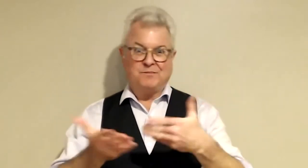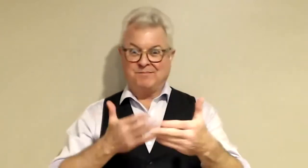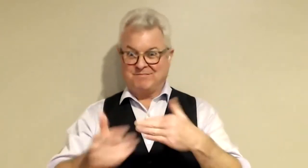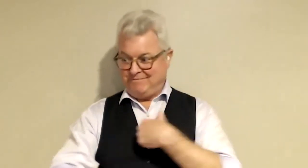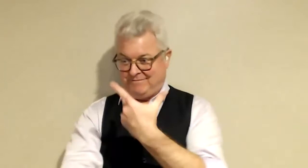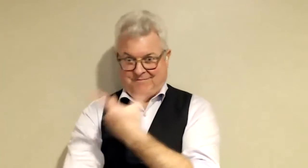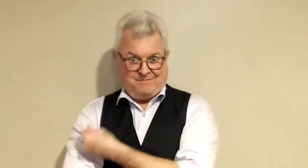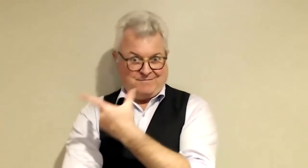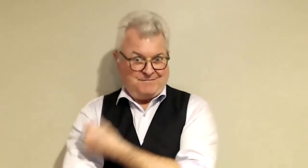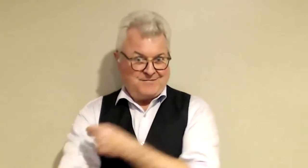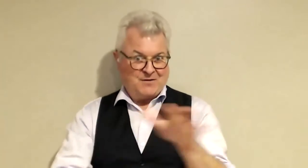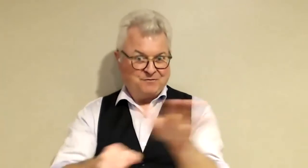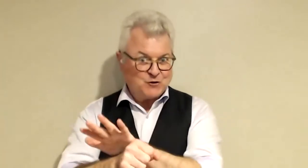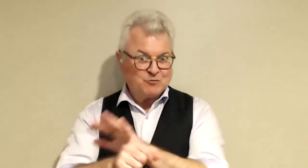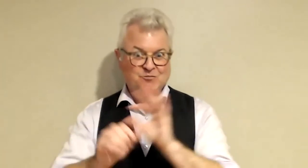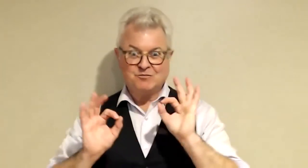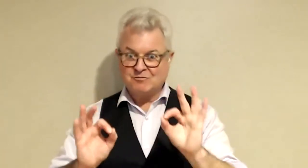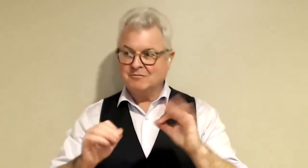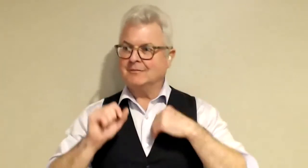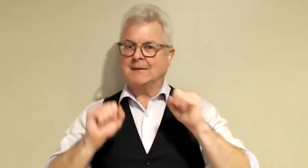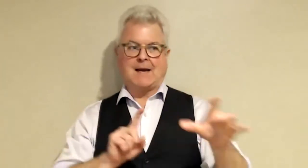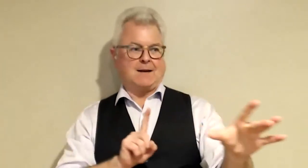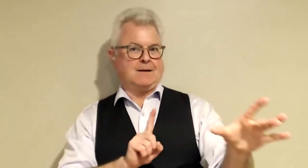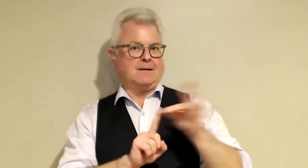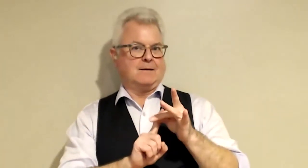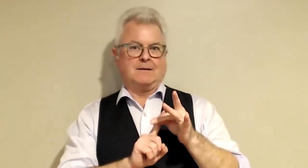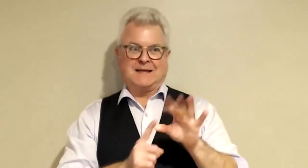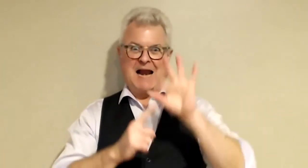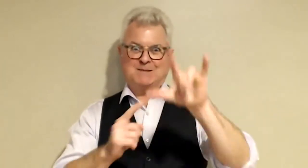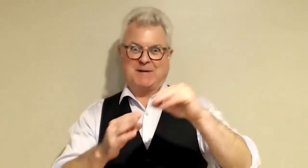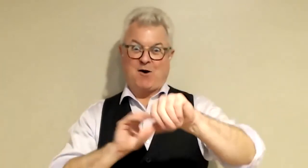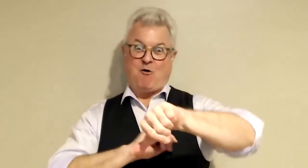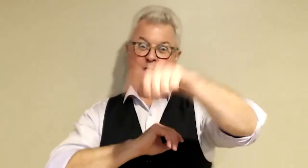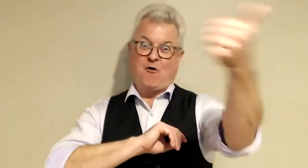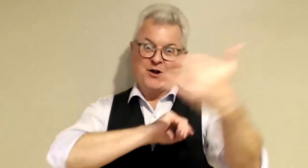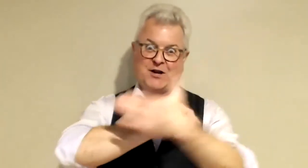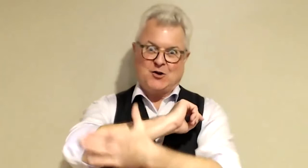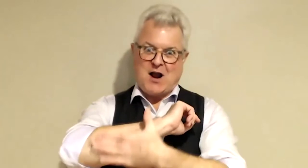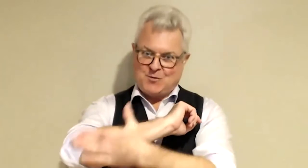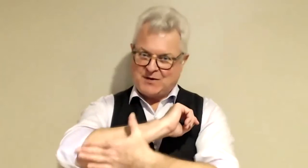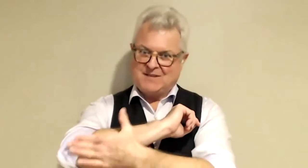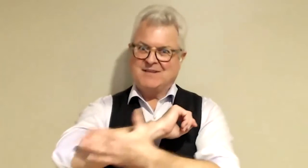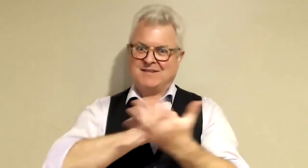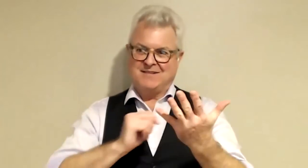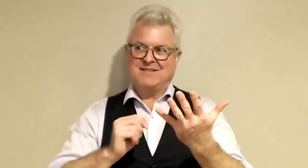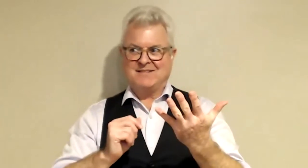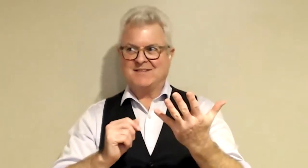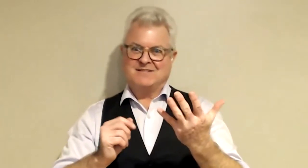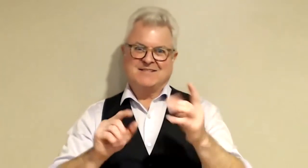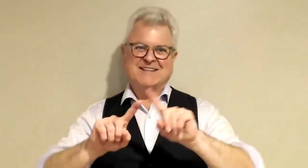never know, even though you are fully vaccinated, you can still contract it from someone else in another country because the